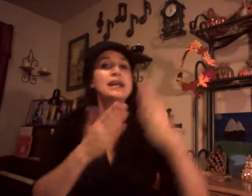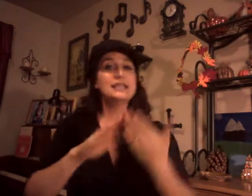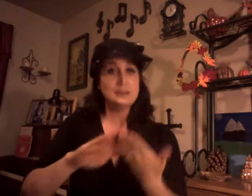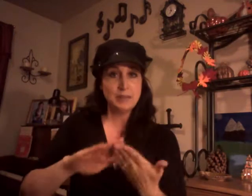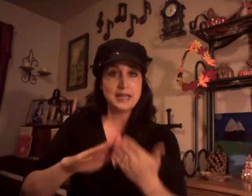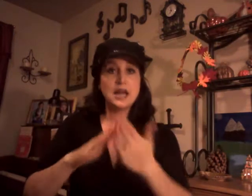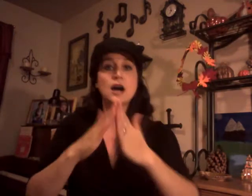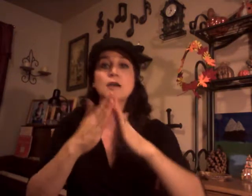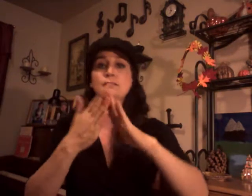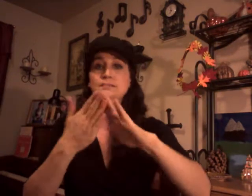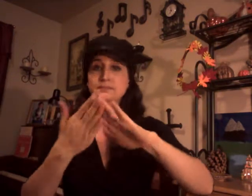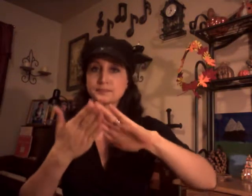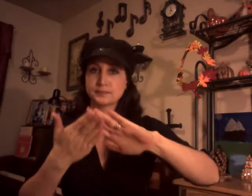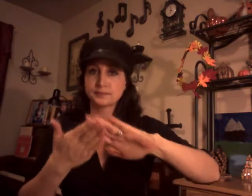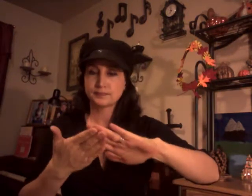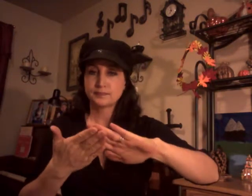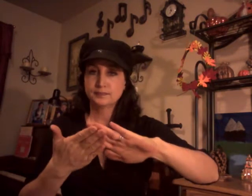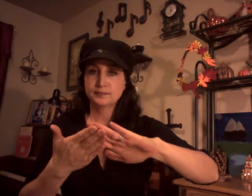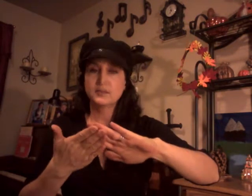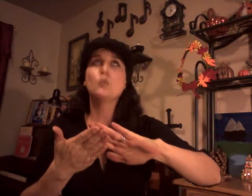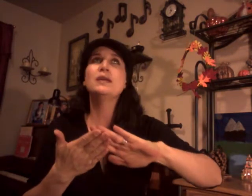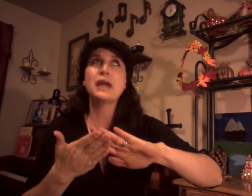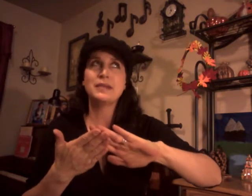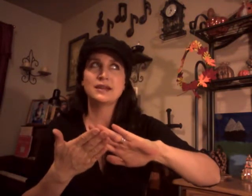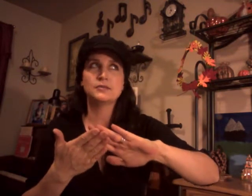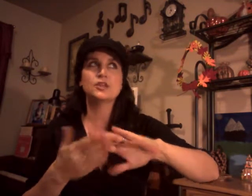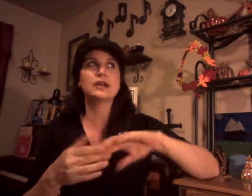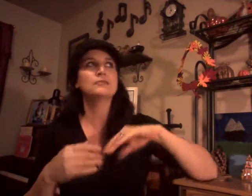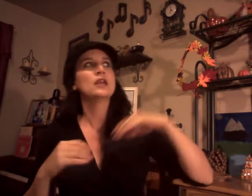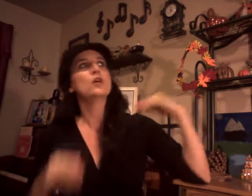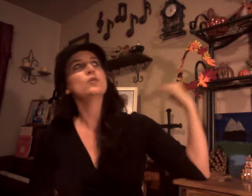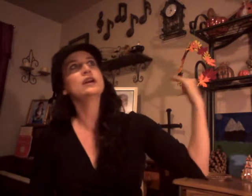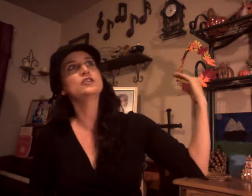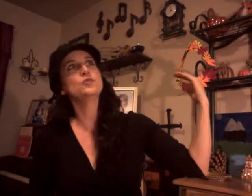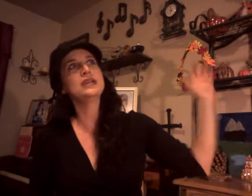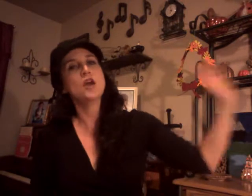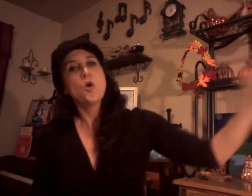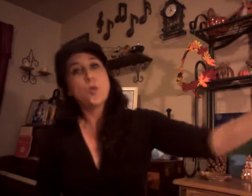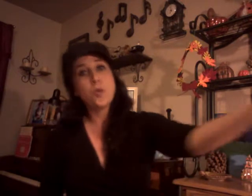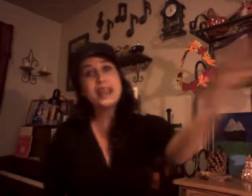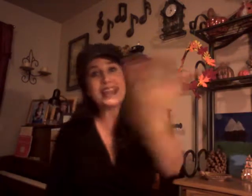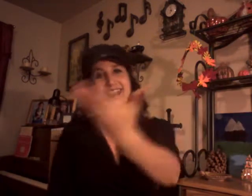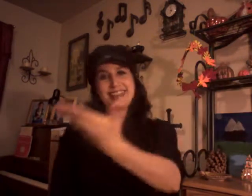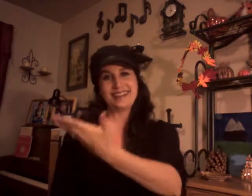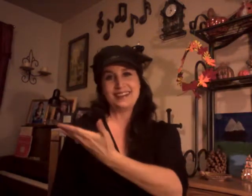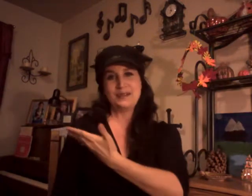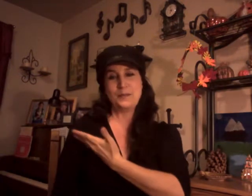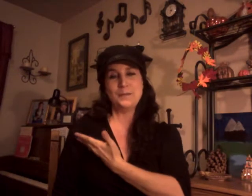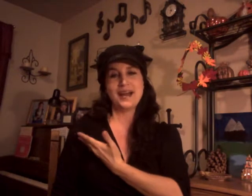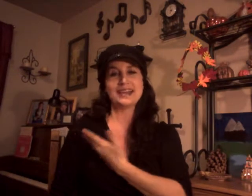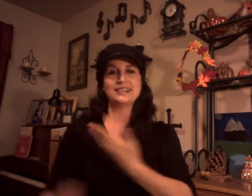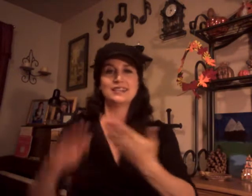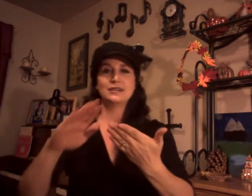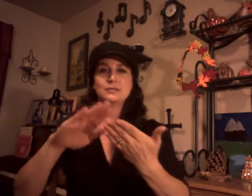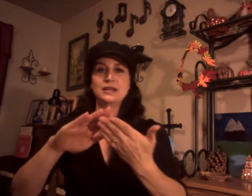might become, that we might become, sorry. We got to do we. We might